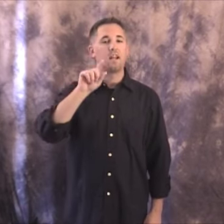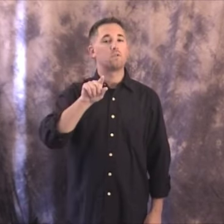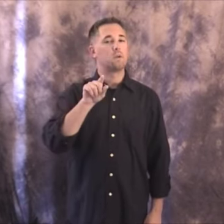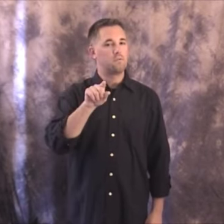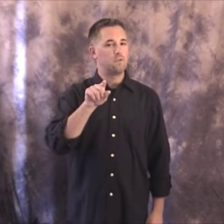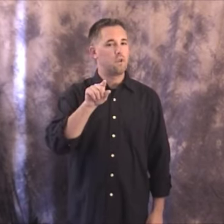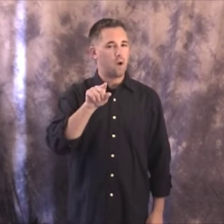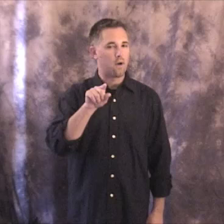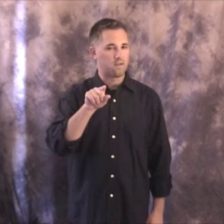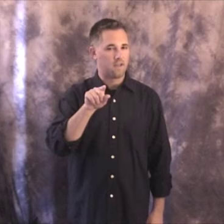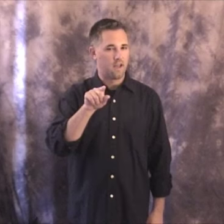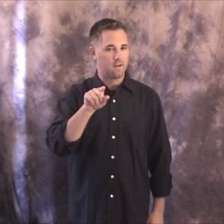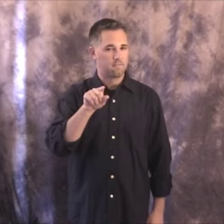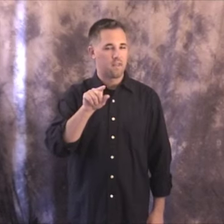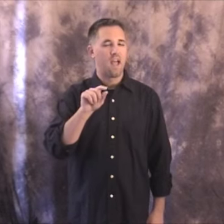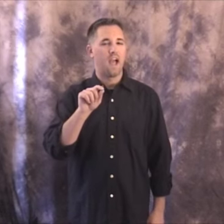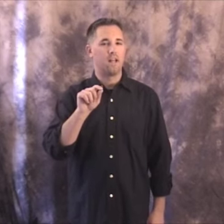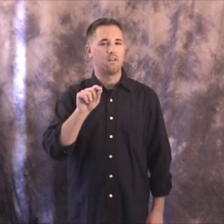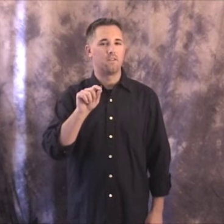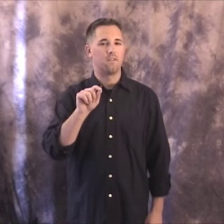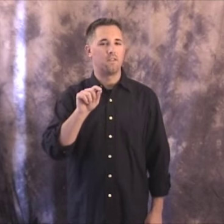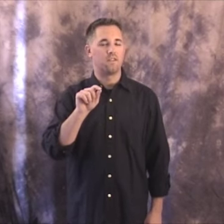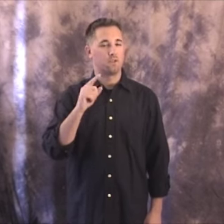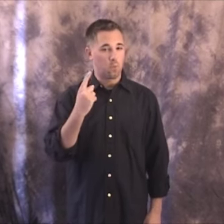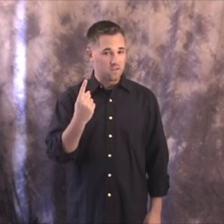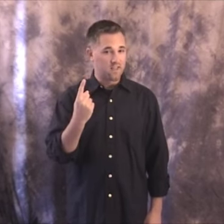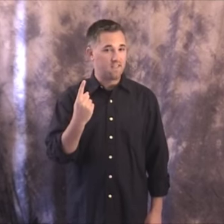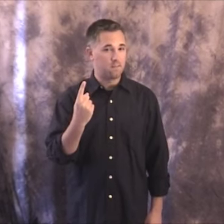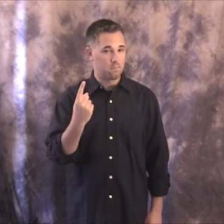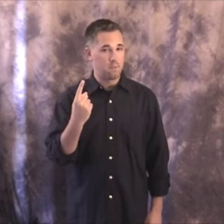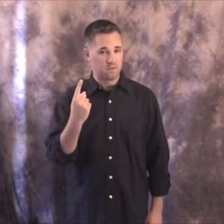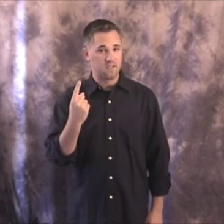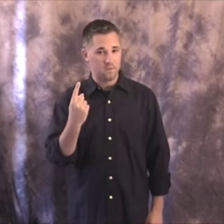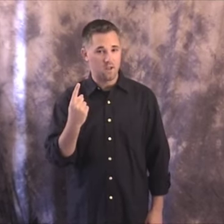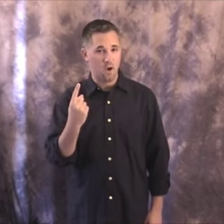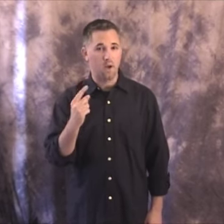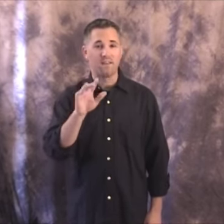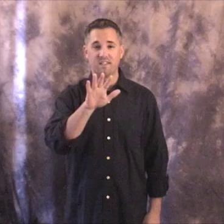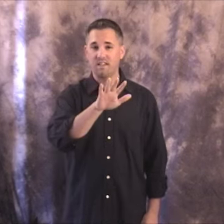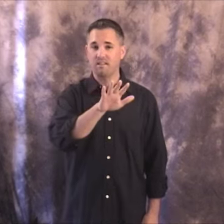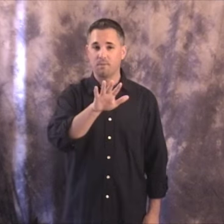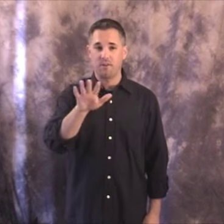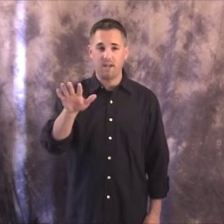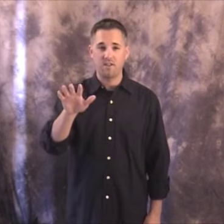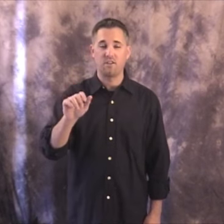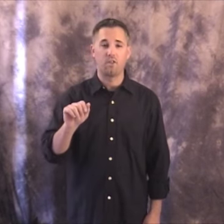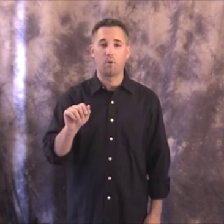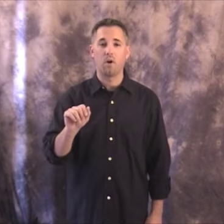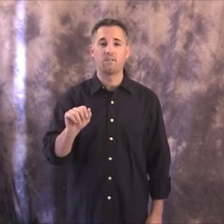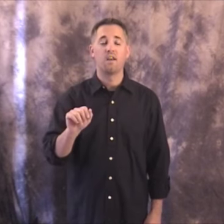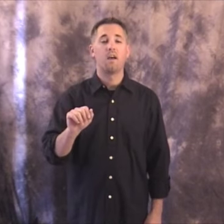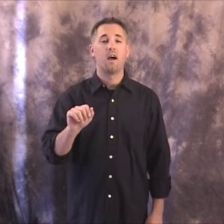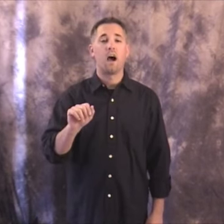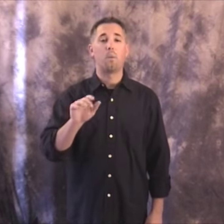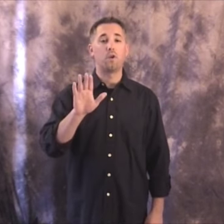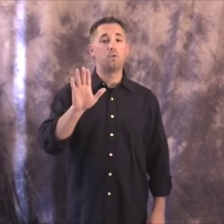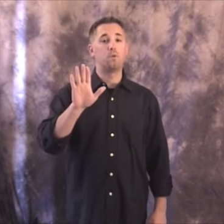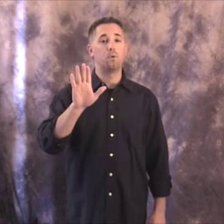know some of you know how to sign, and this is one sign that people seem to know, and I've seen some variation in the chorus. I want you